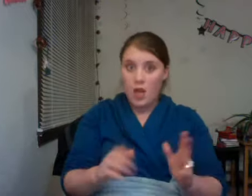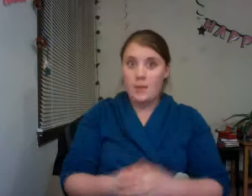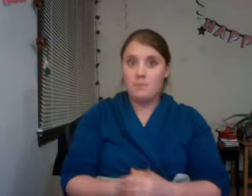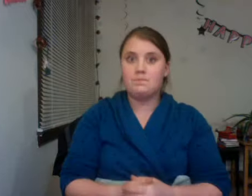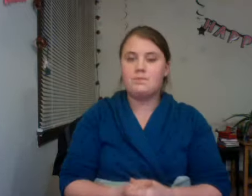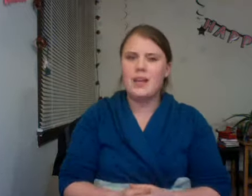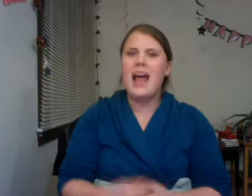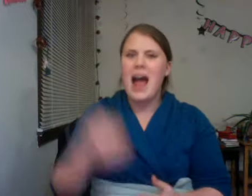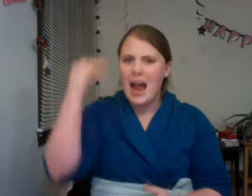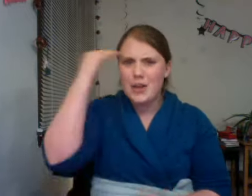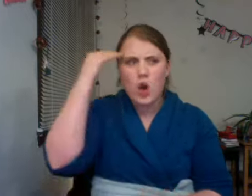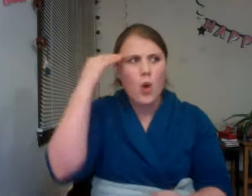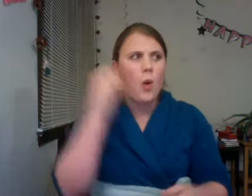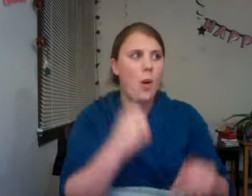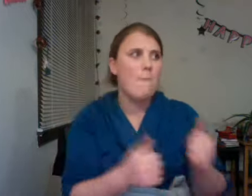way that it didn't exactly stick in your mind.